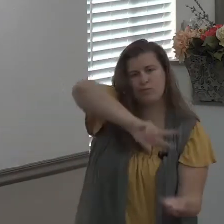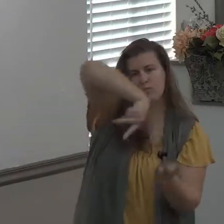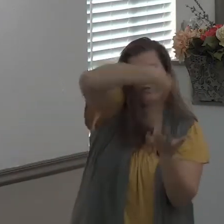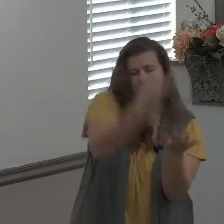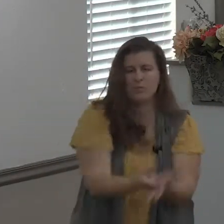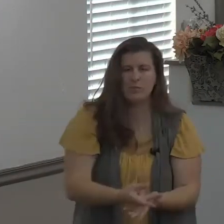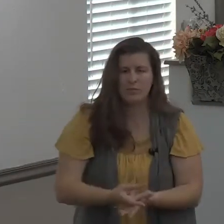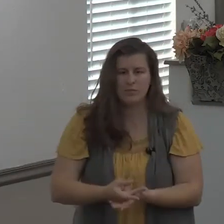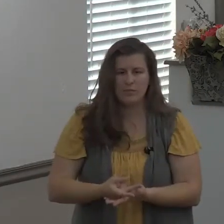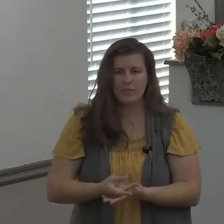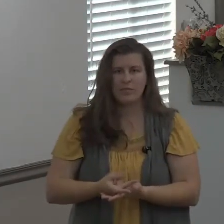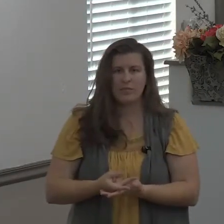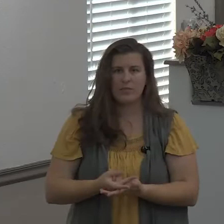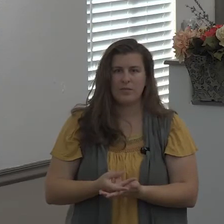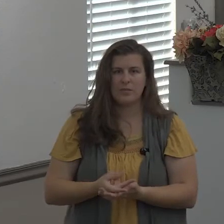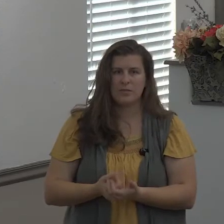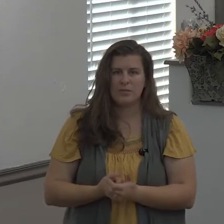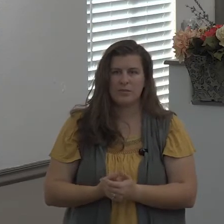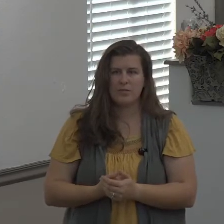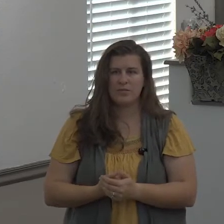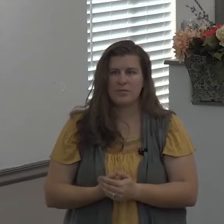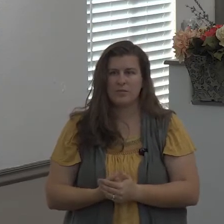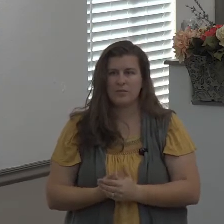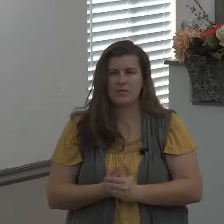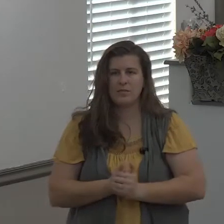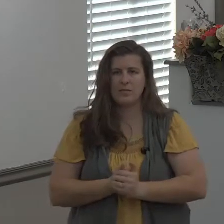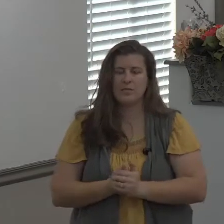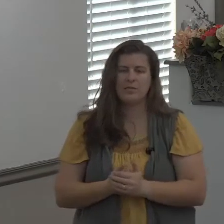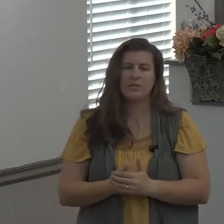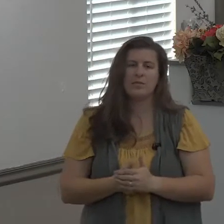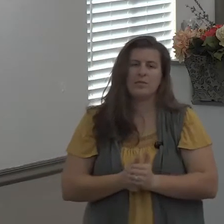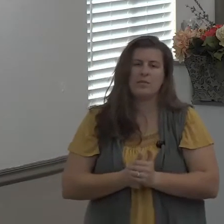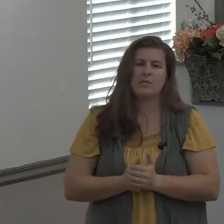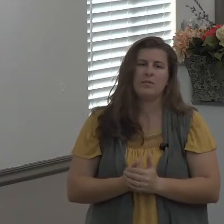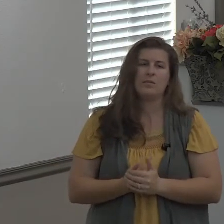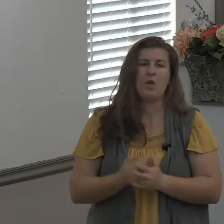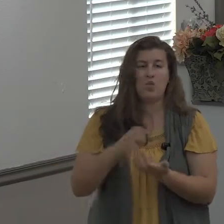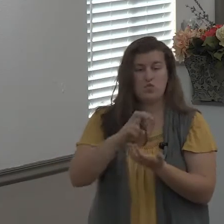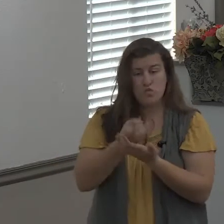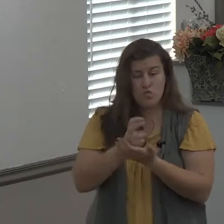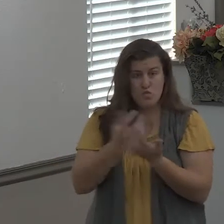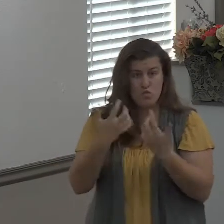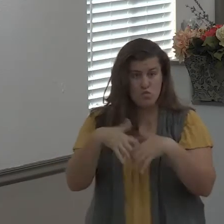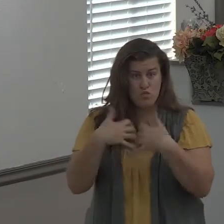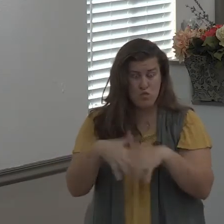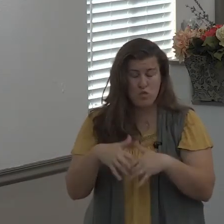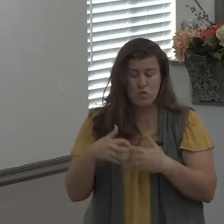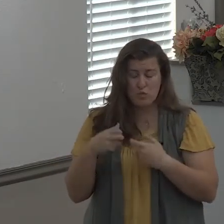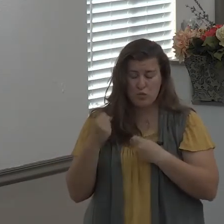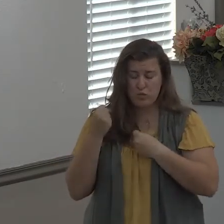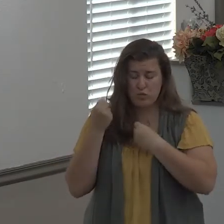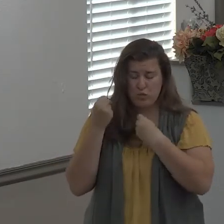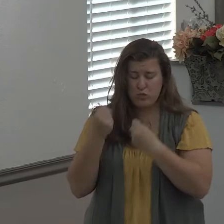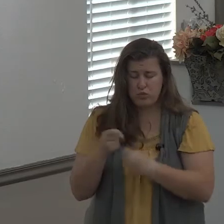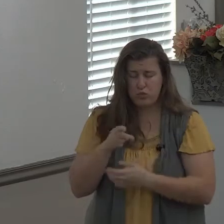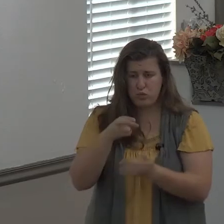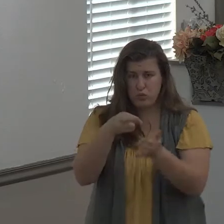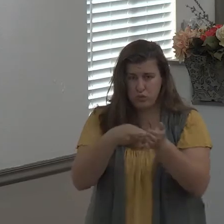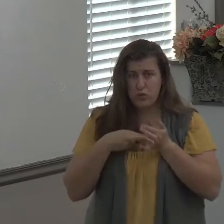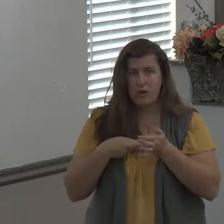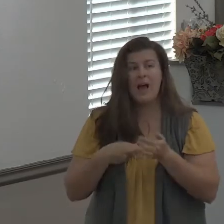collars and arms, each endeavoring to throw the other by tripping up his heels and getting him off his center.